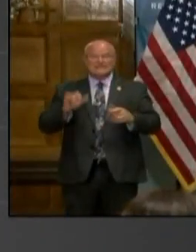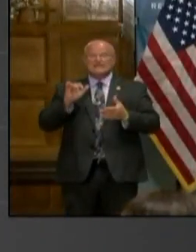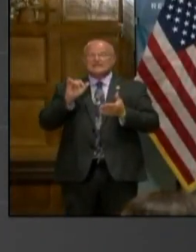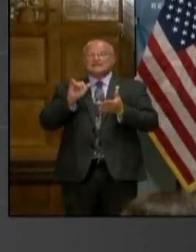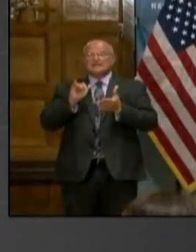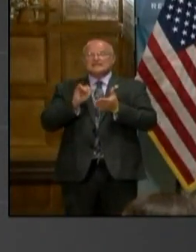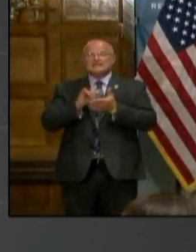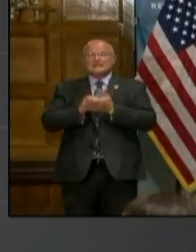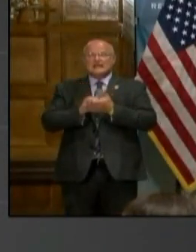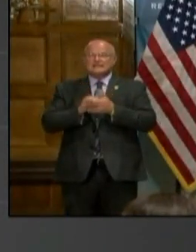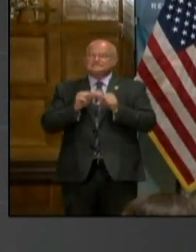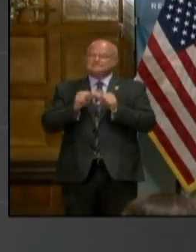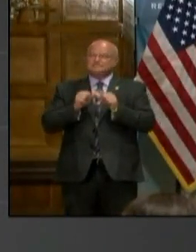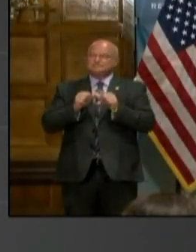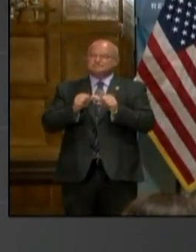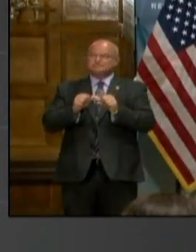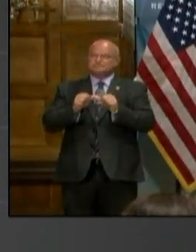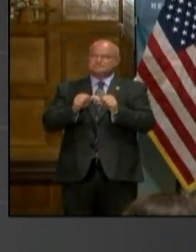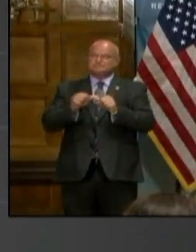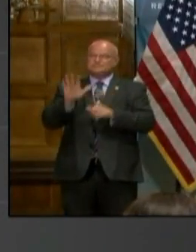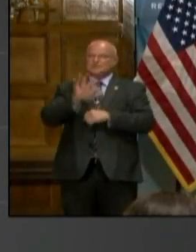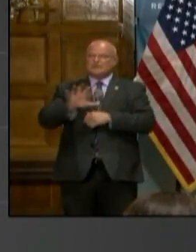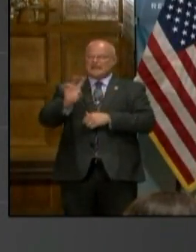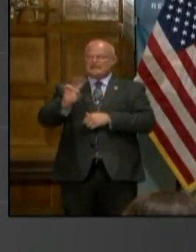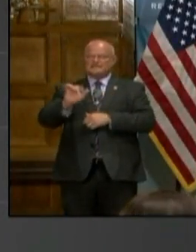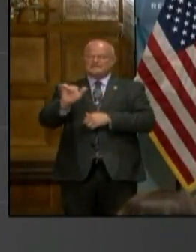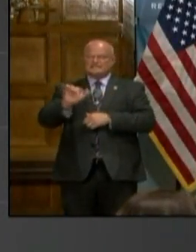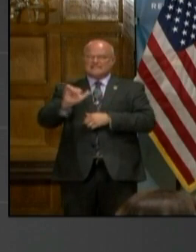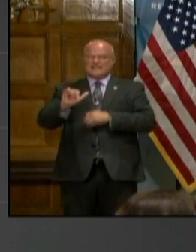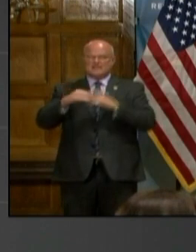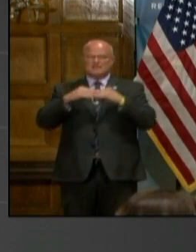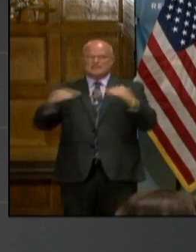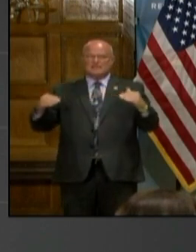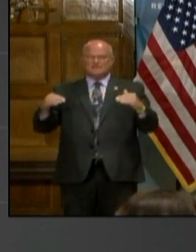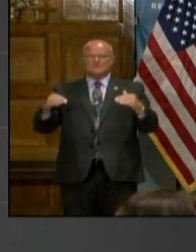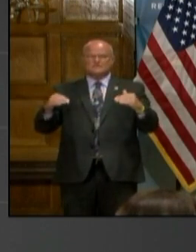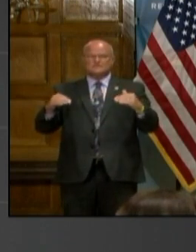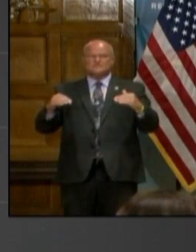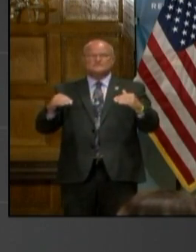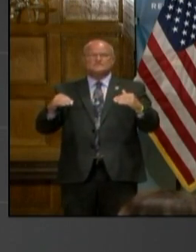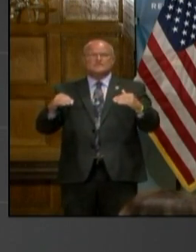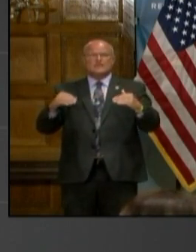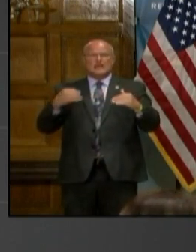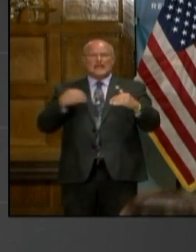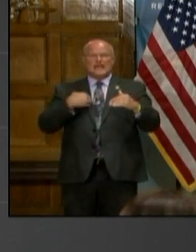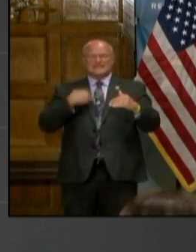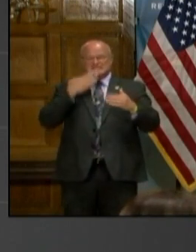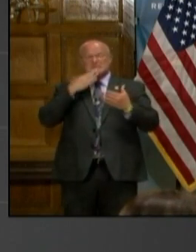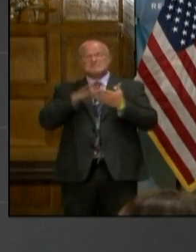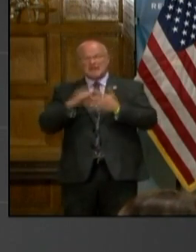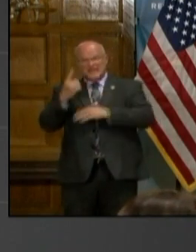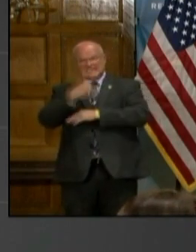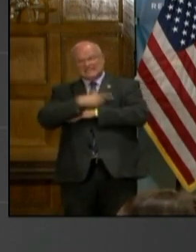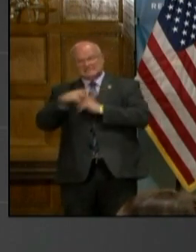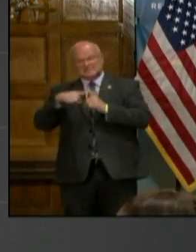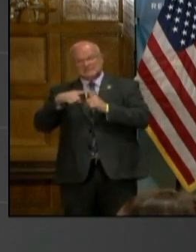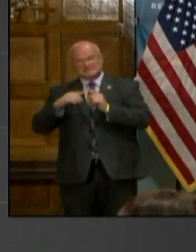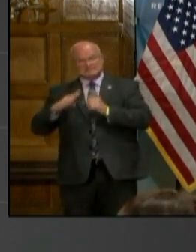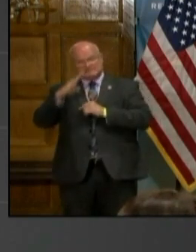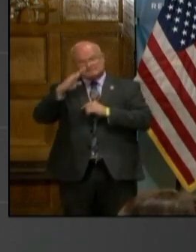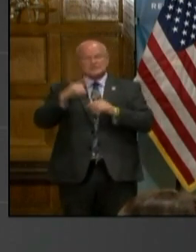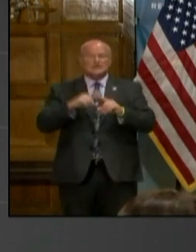is hanging in there about the same level. Well, just the day before, we obviously had some bad days of